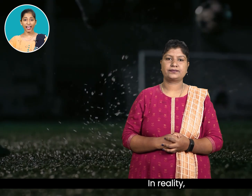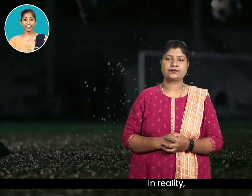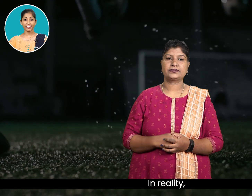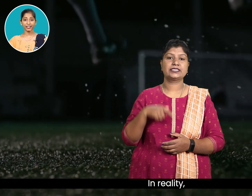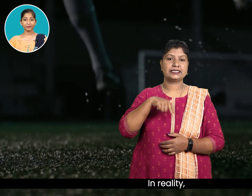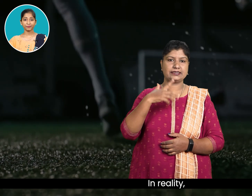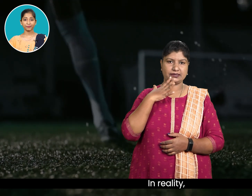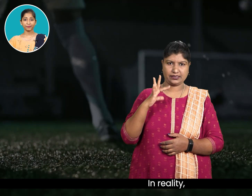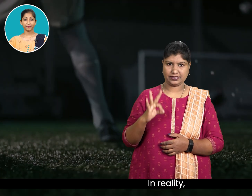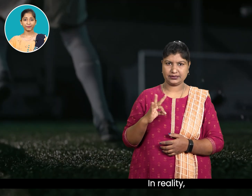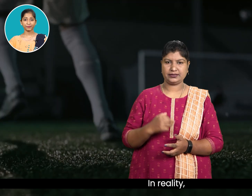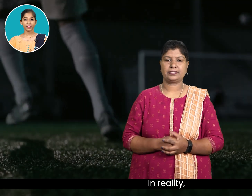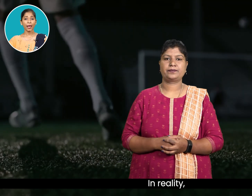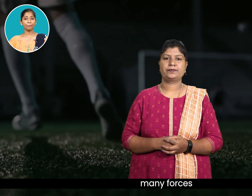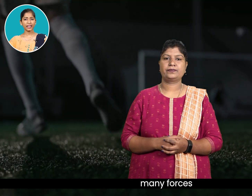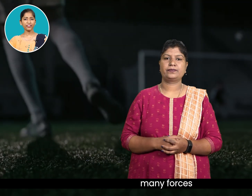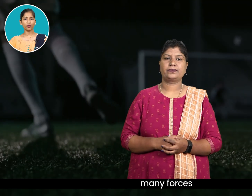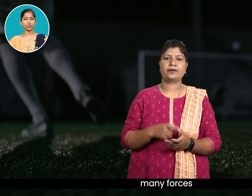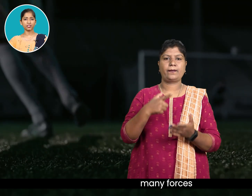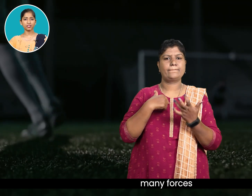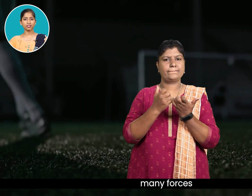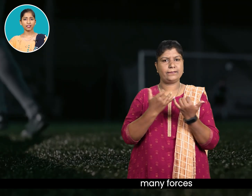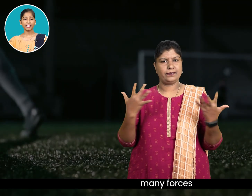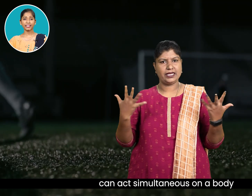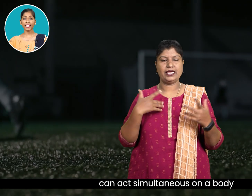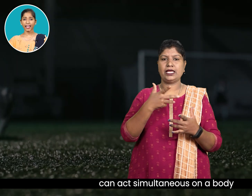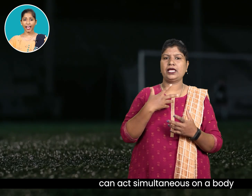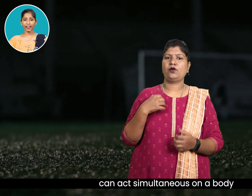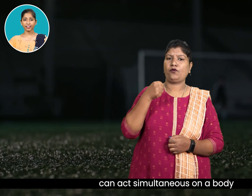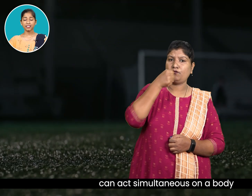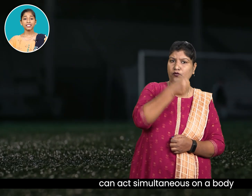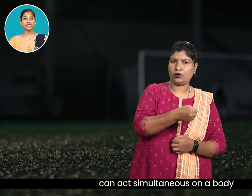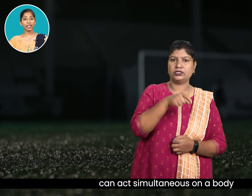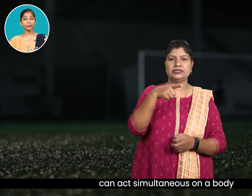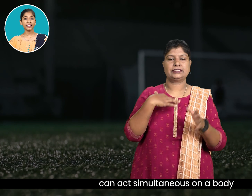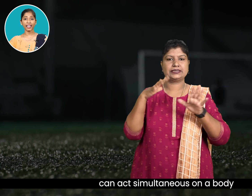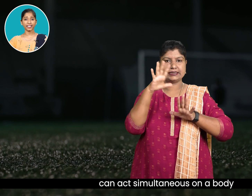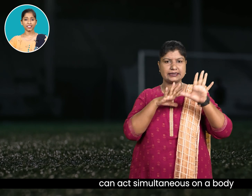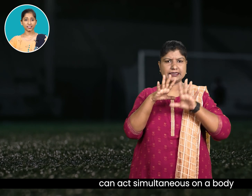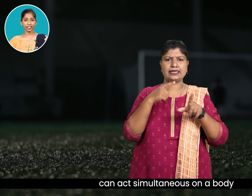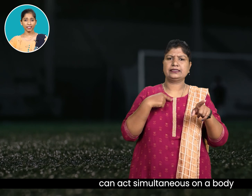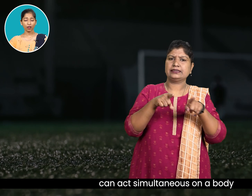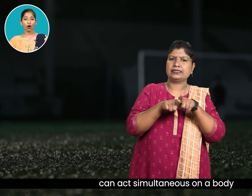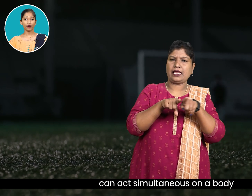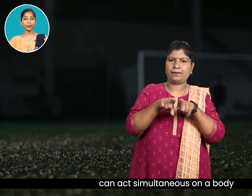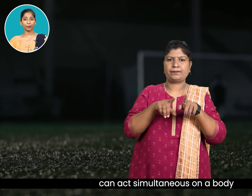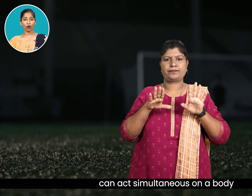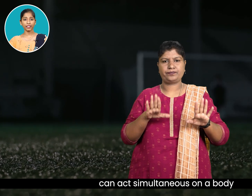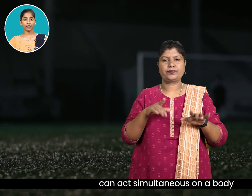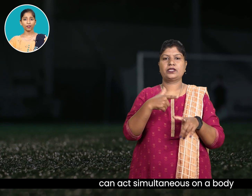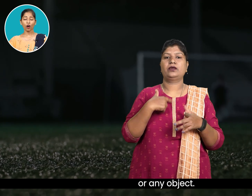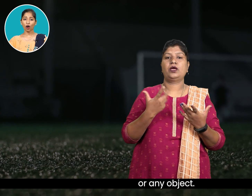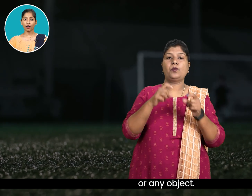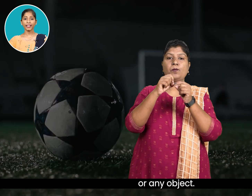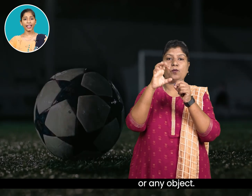In reality, many forces can act simultaneously on a